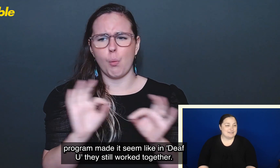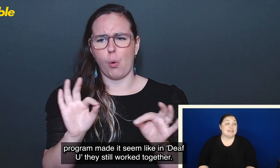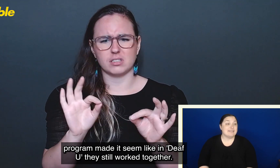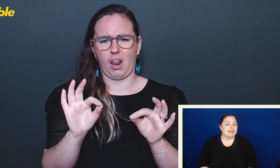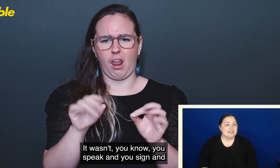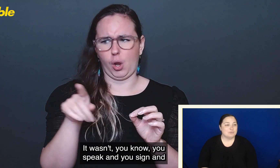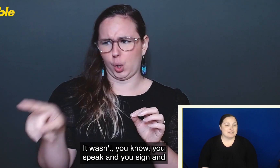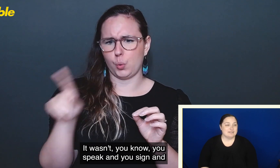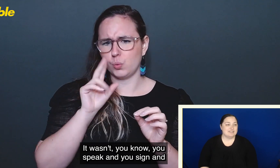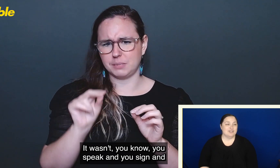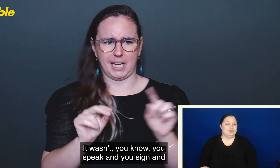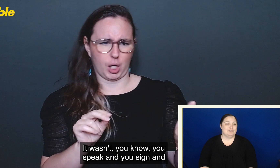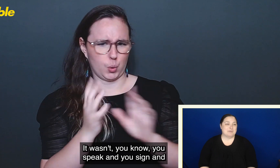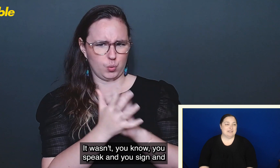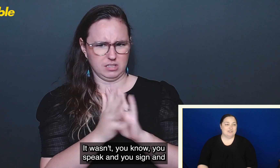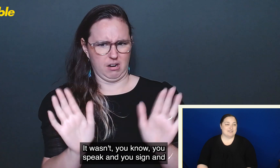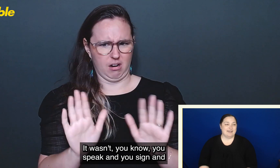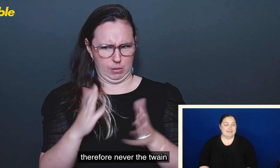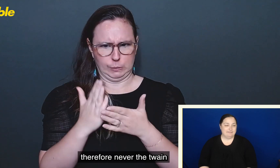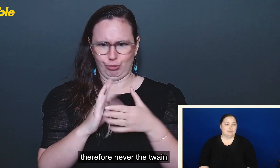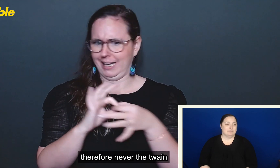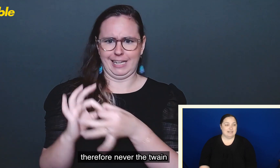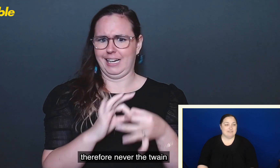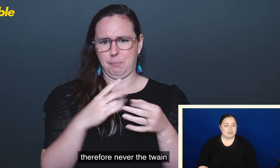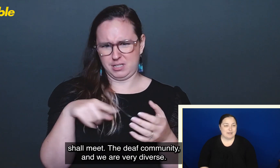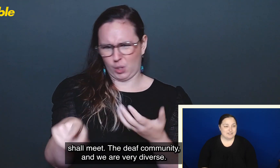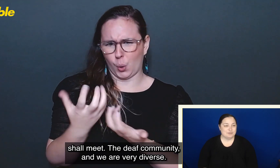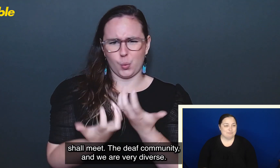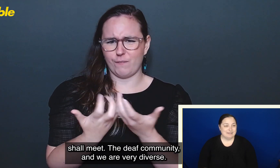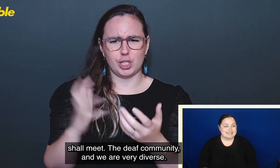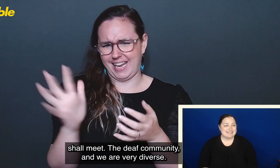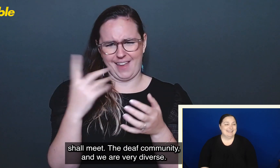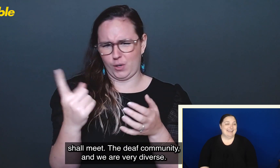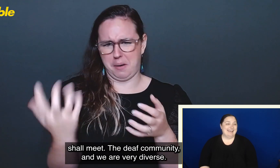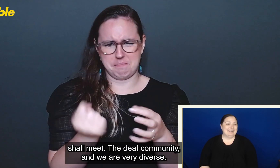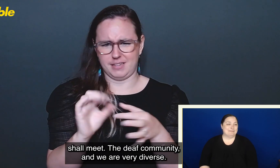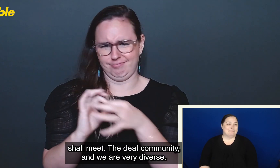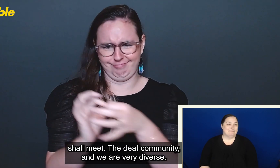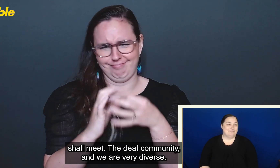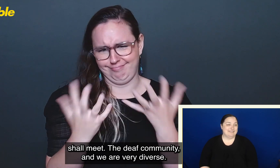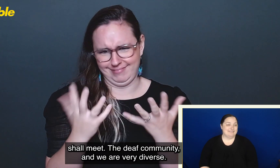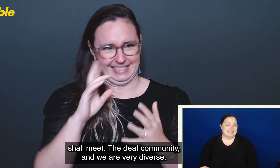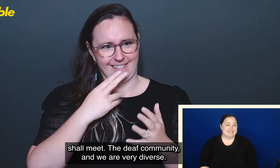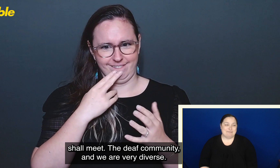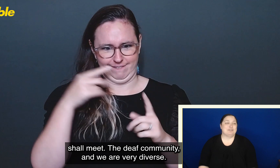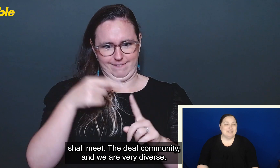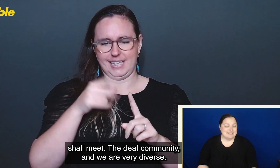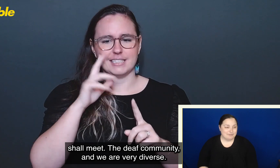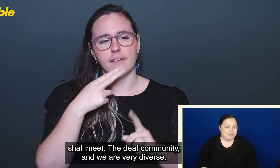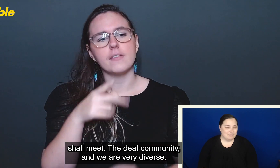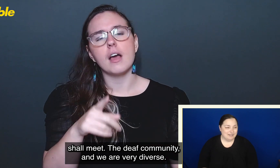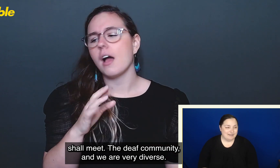worked together. It wasn't, you speak and you sign and therefore never the twain shall meet. The deaf